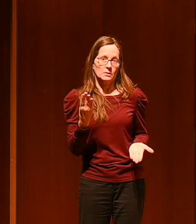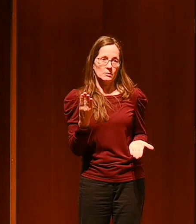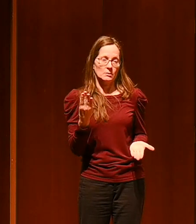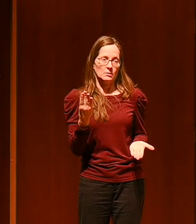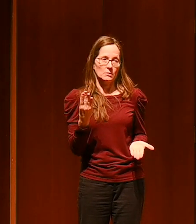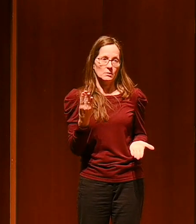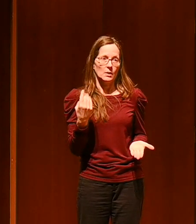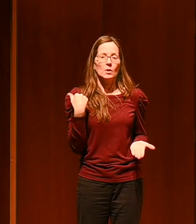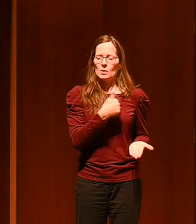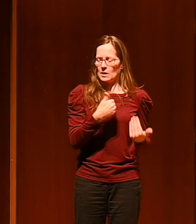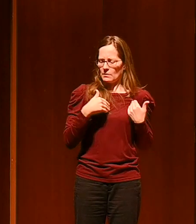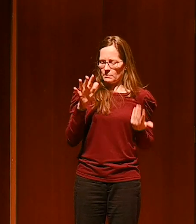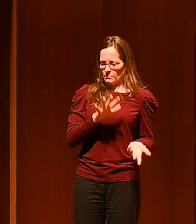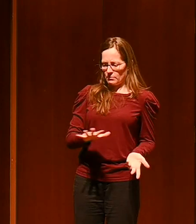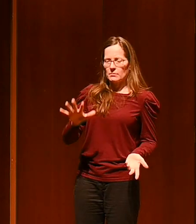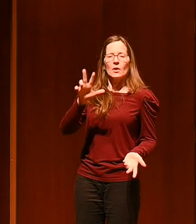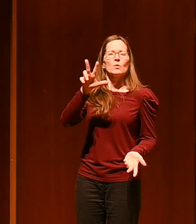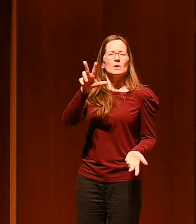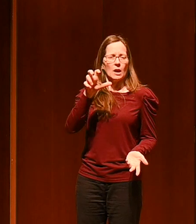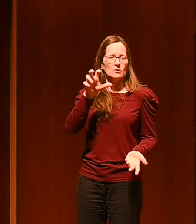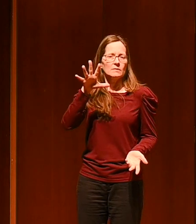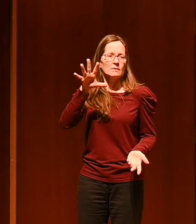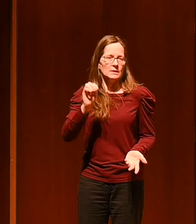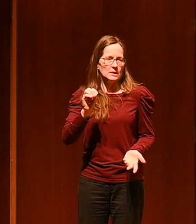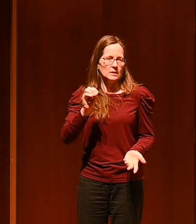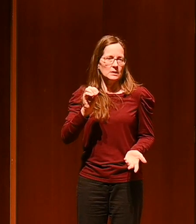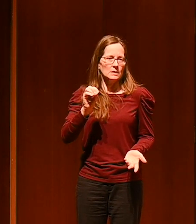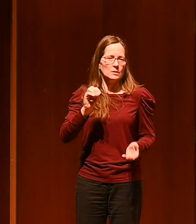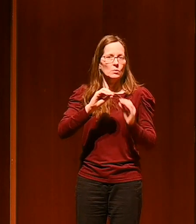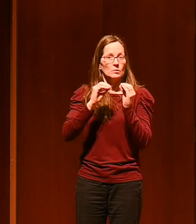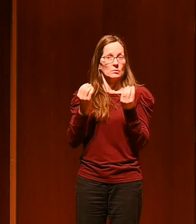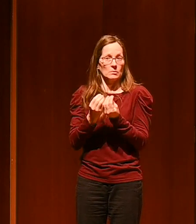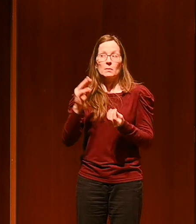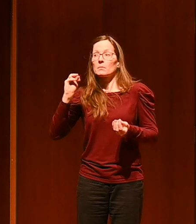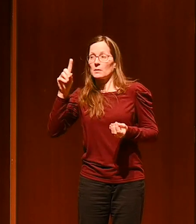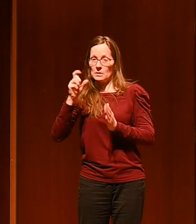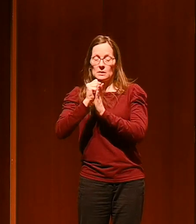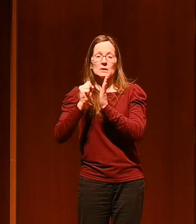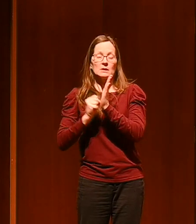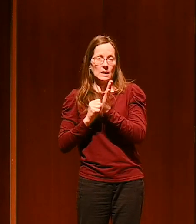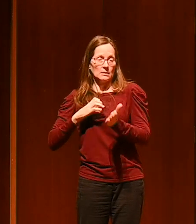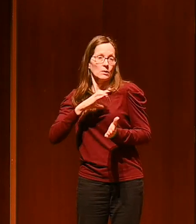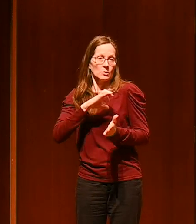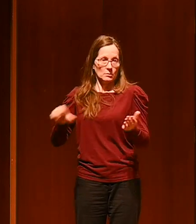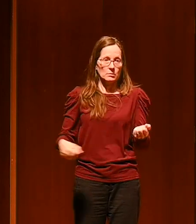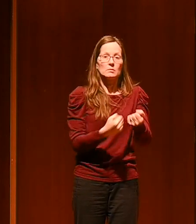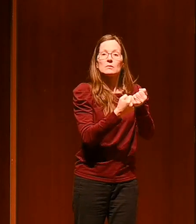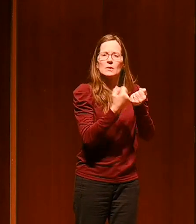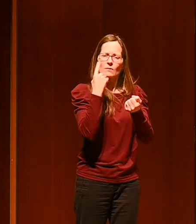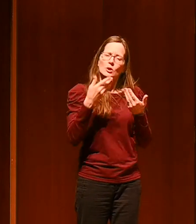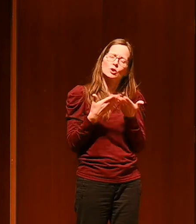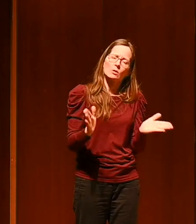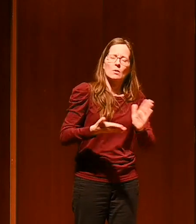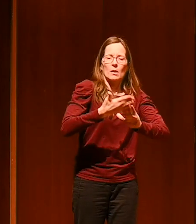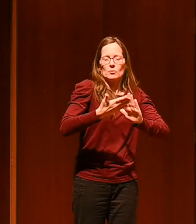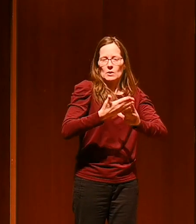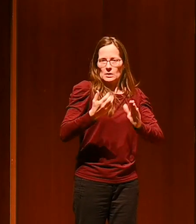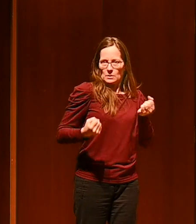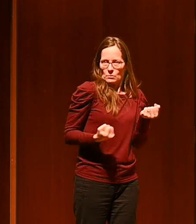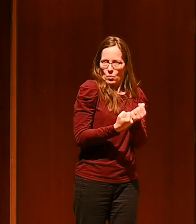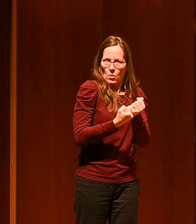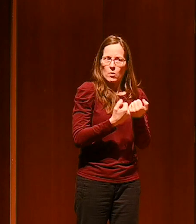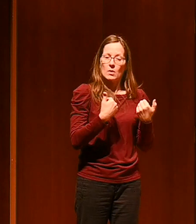350 organizations that the Maryland State Arts Council supports with general operating support create an economic impact of